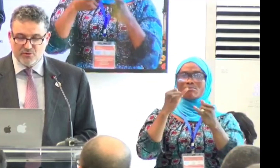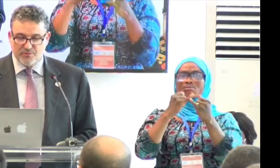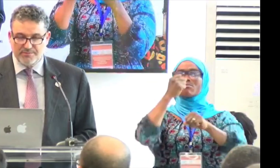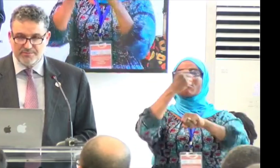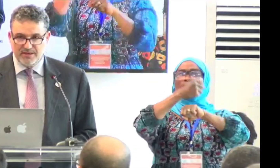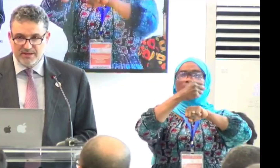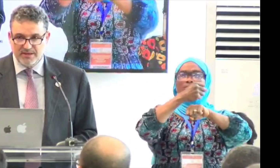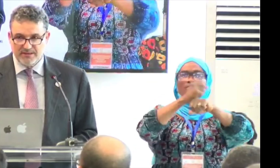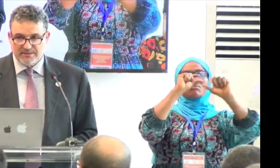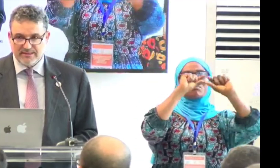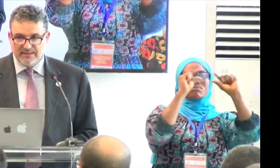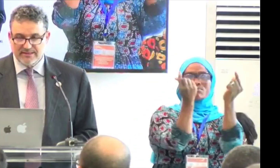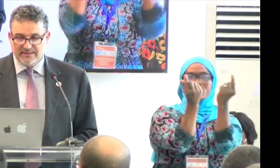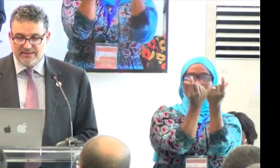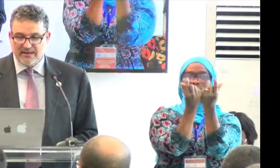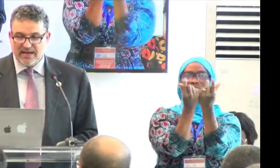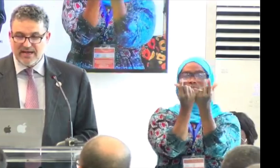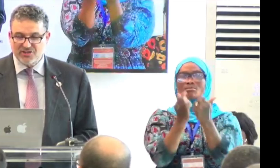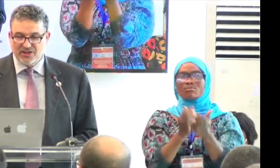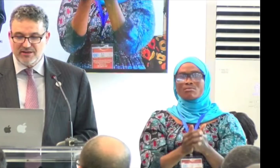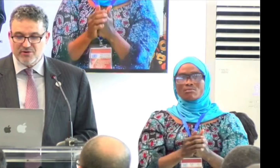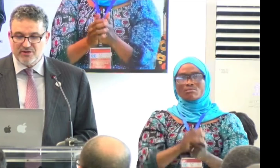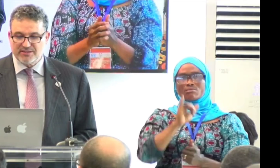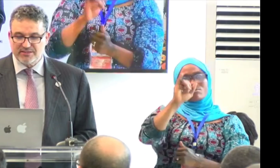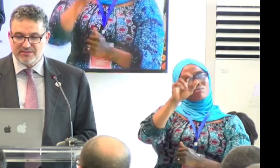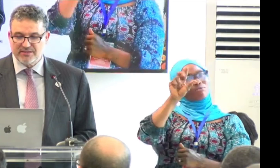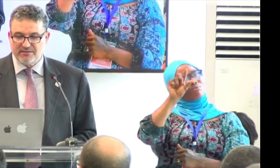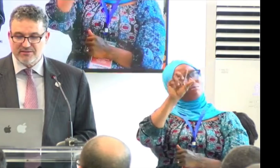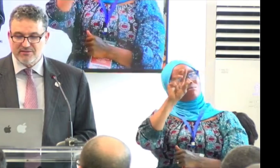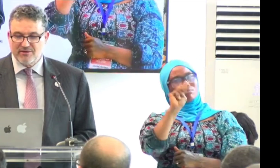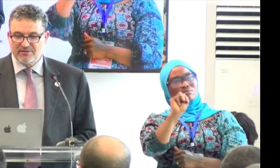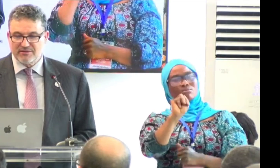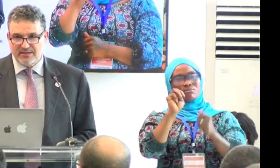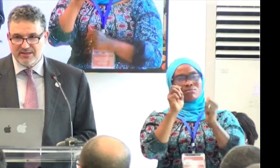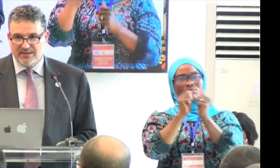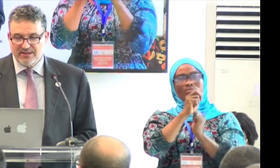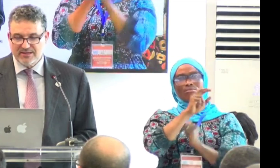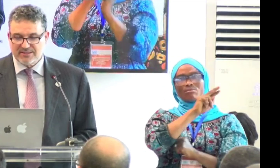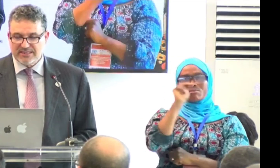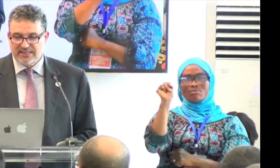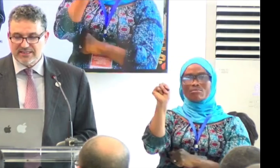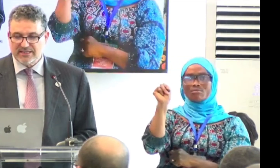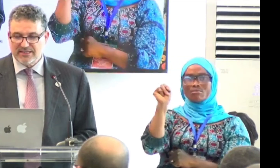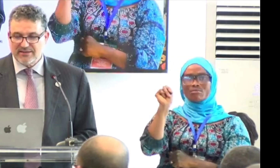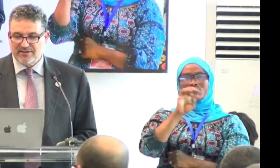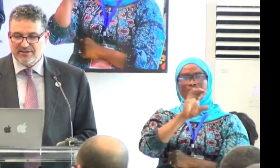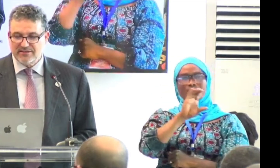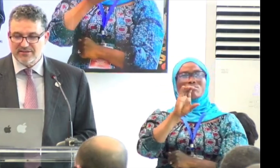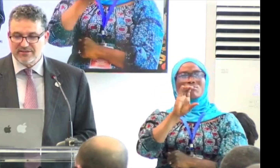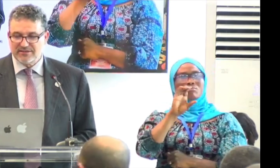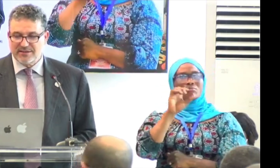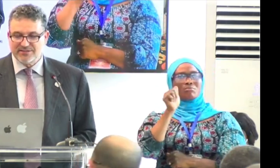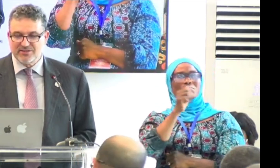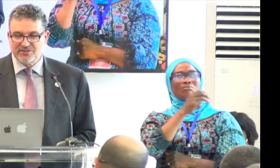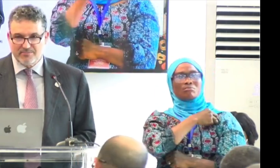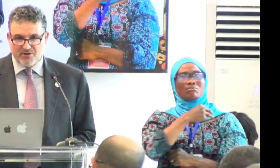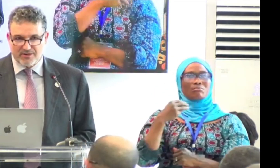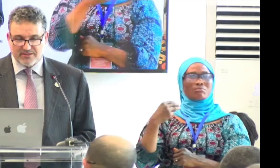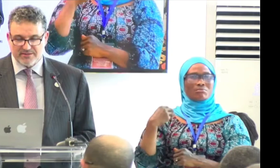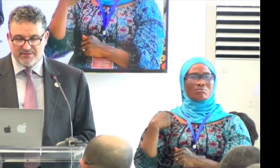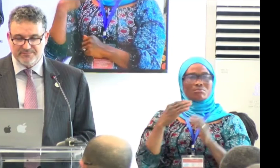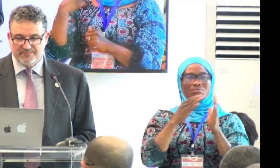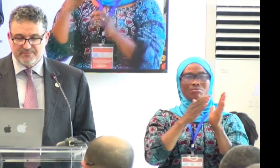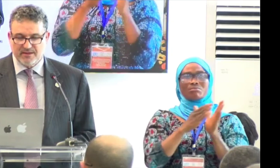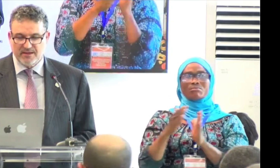working group till the IGN process, does not see significant substantial